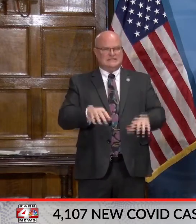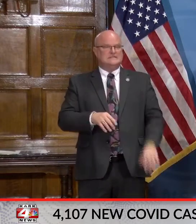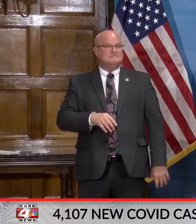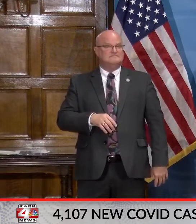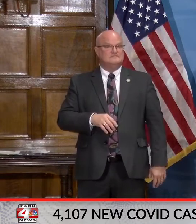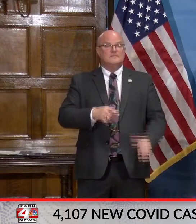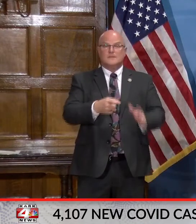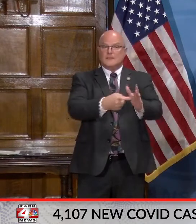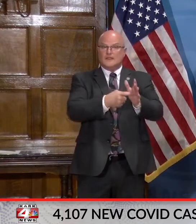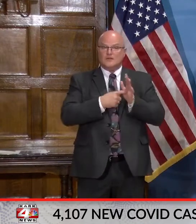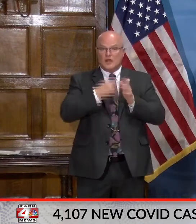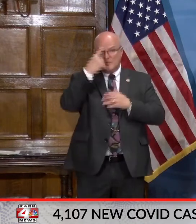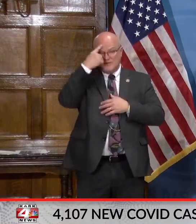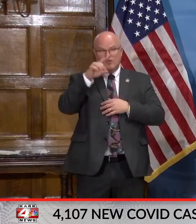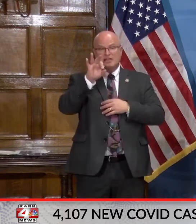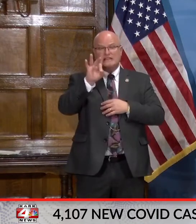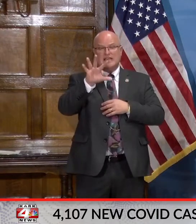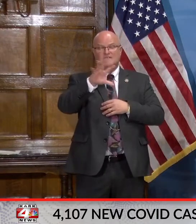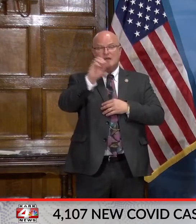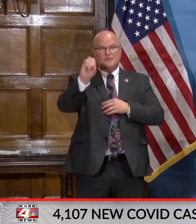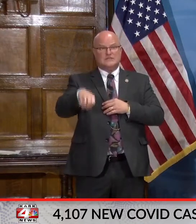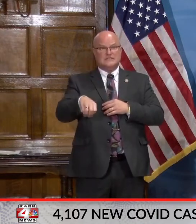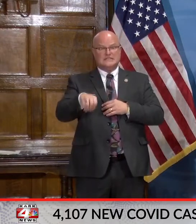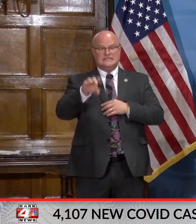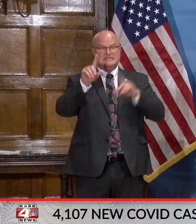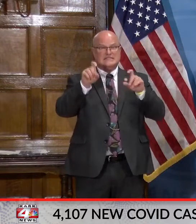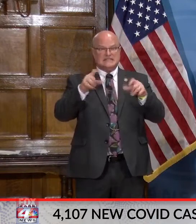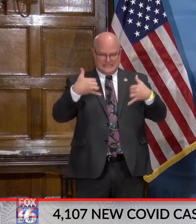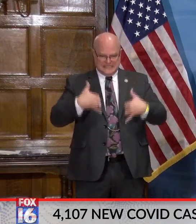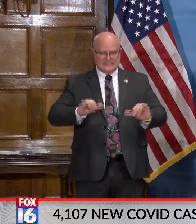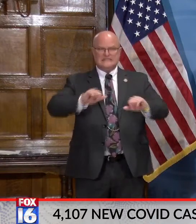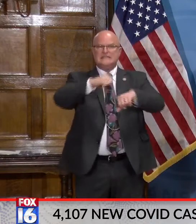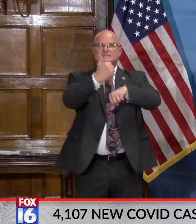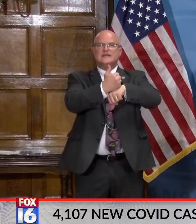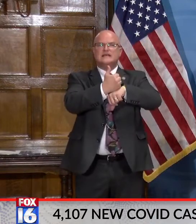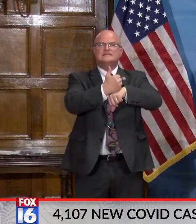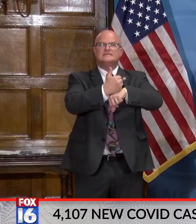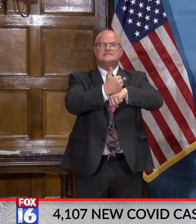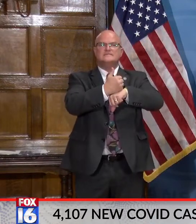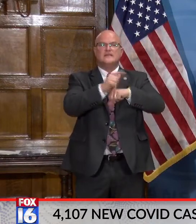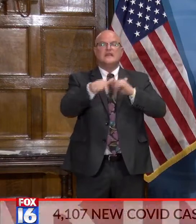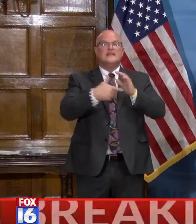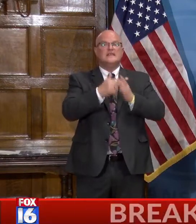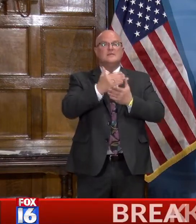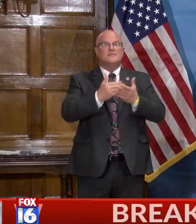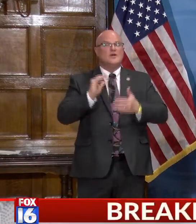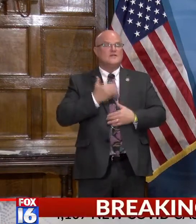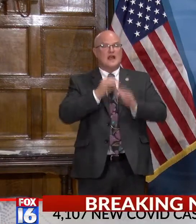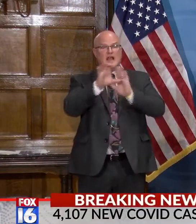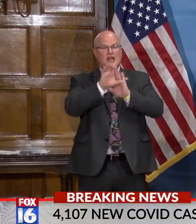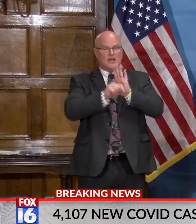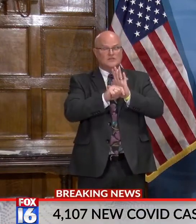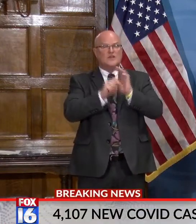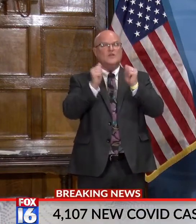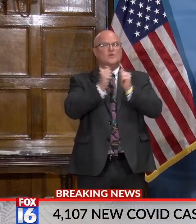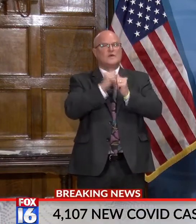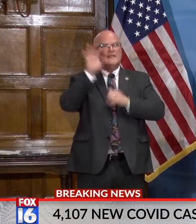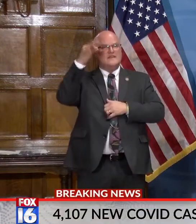The requirement for 95% testing is still in place. This is part of our contract with the federal